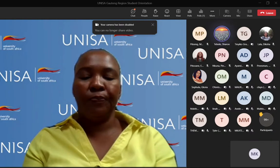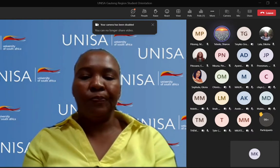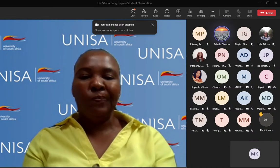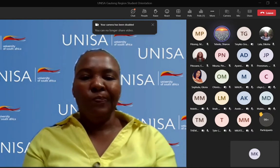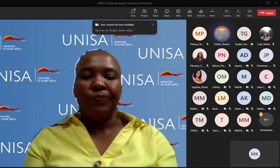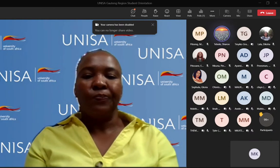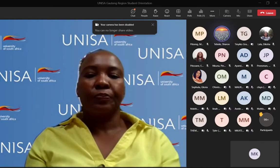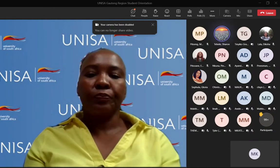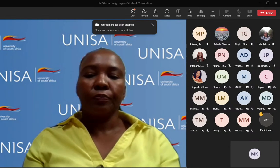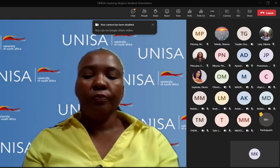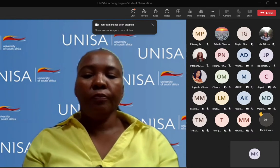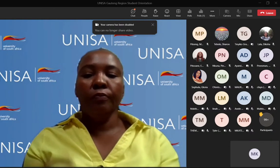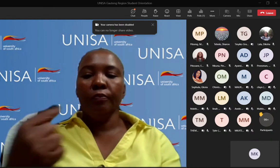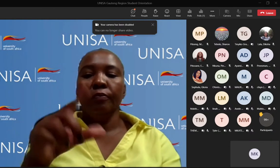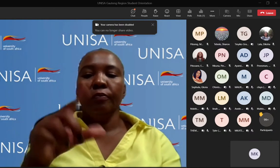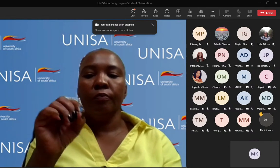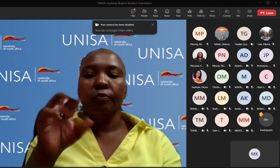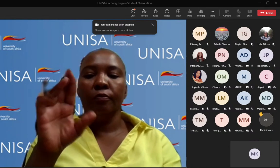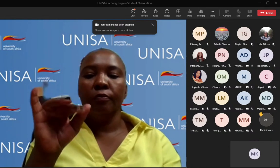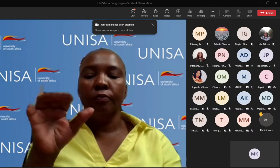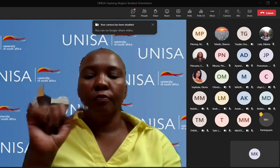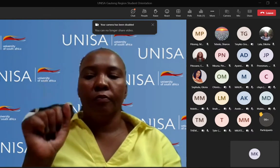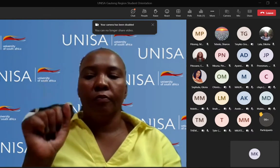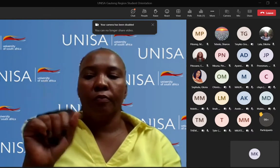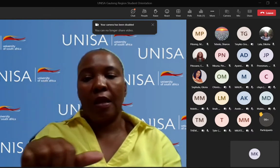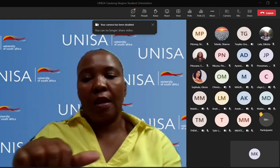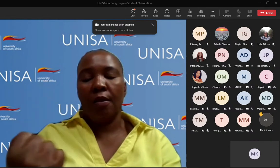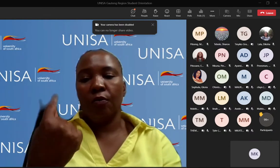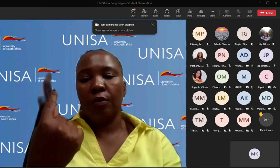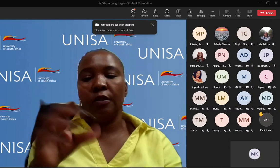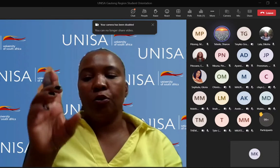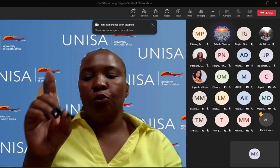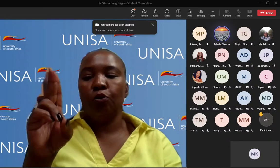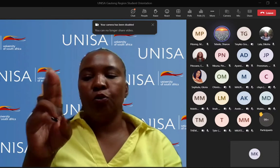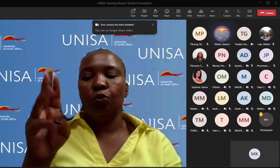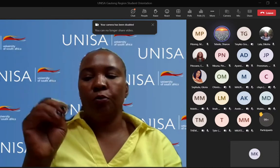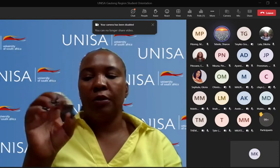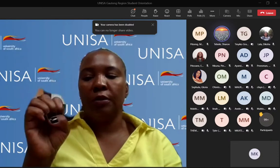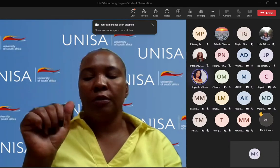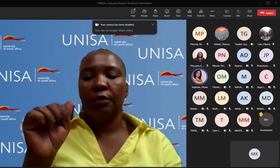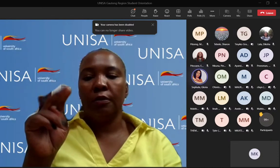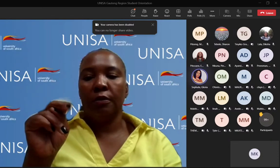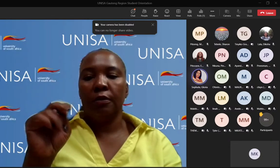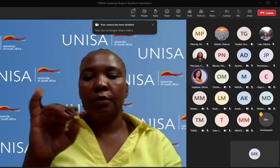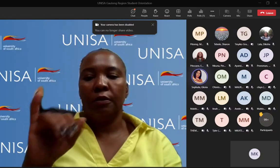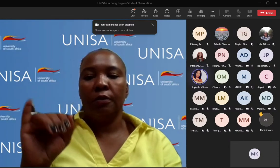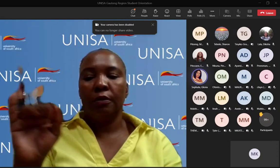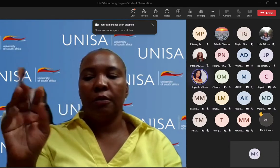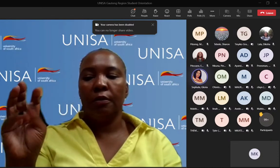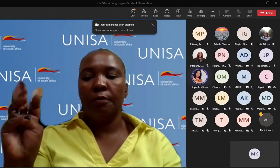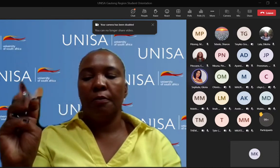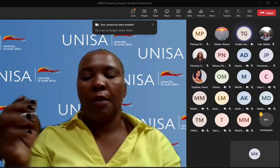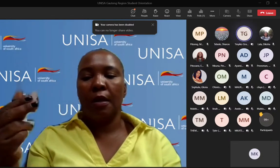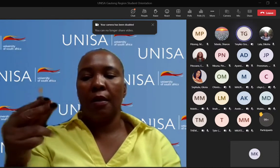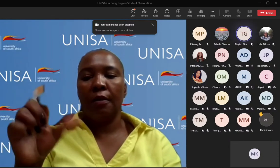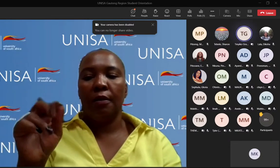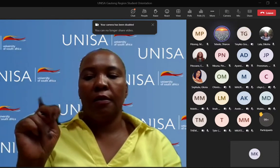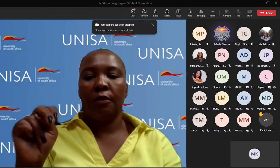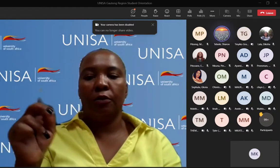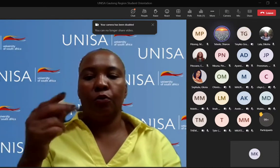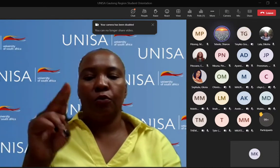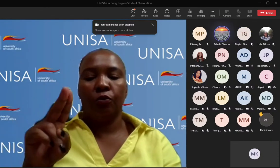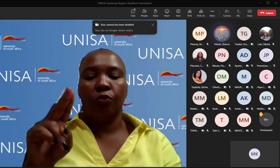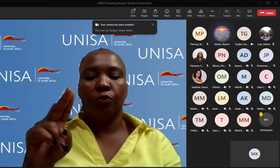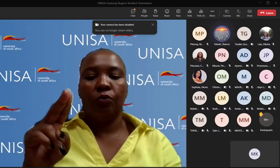that was Gloria yes the next one is dumisani matlangu okay please unmute